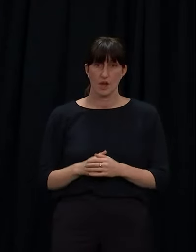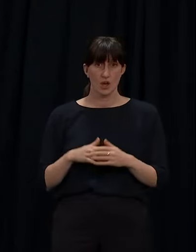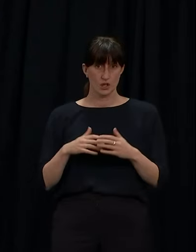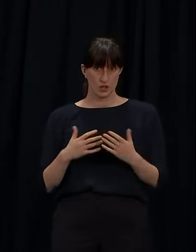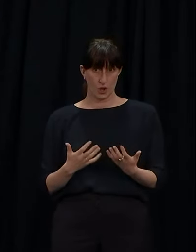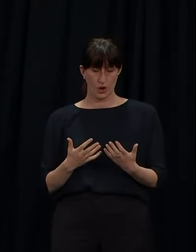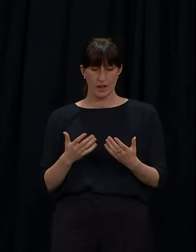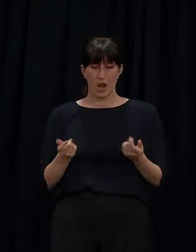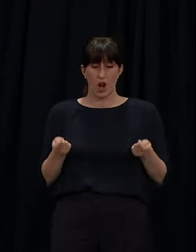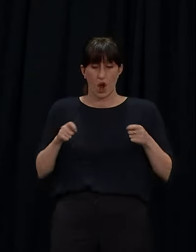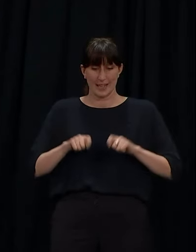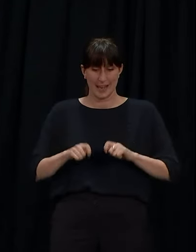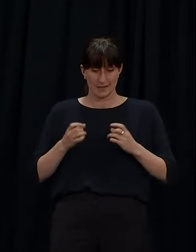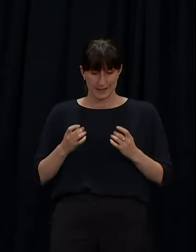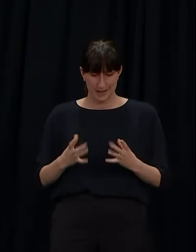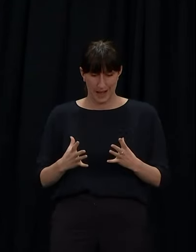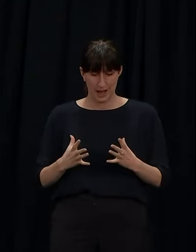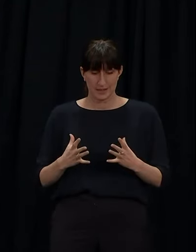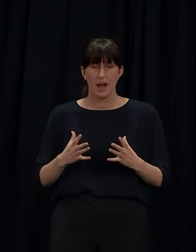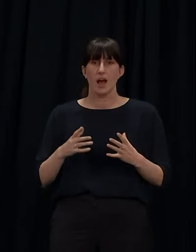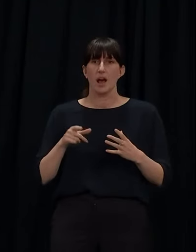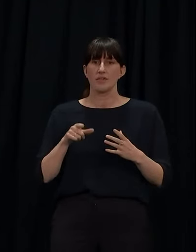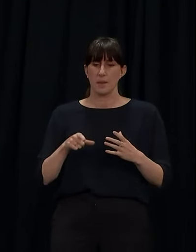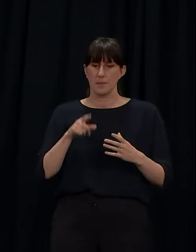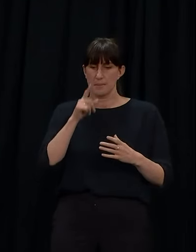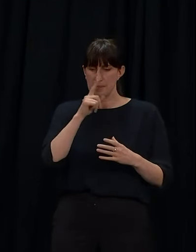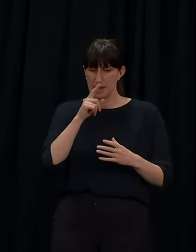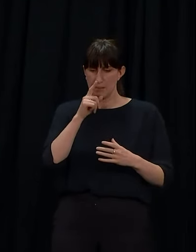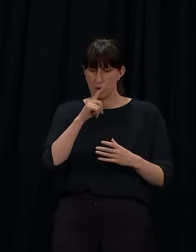the lockdown has come in place?